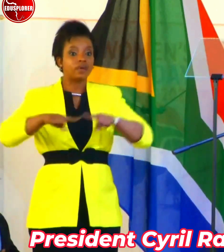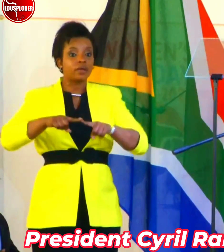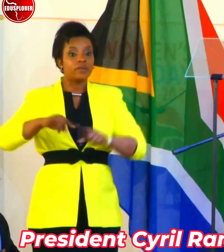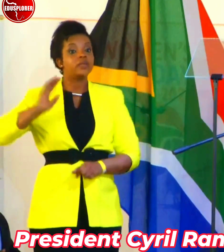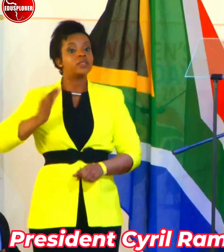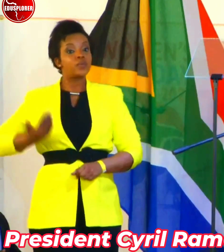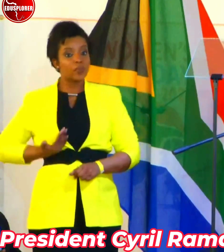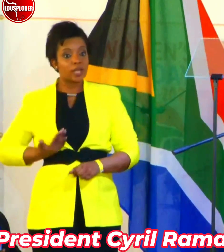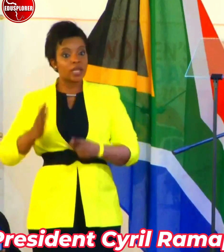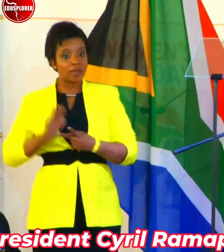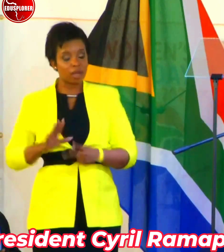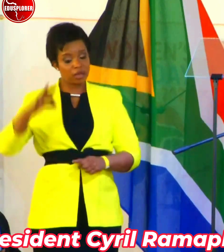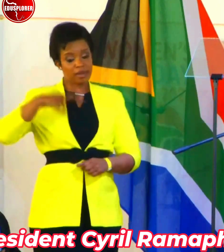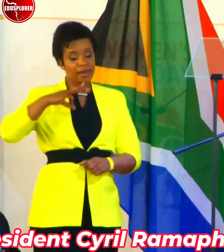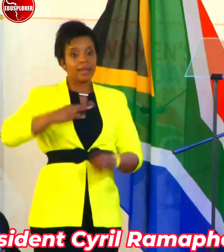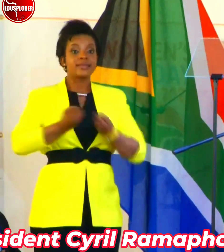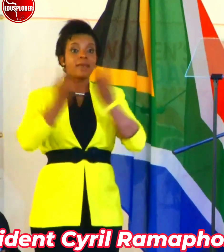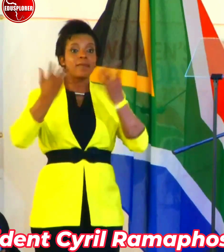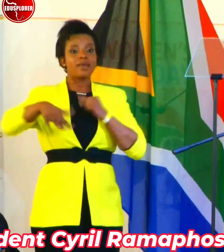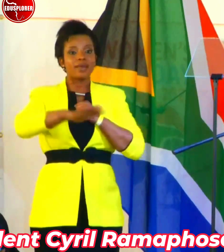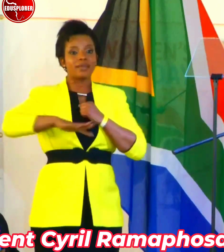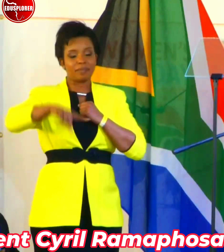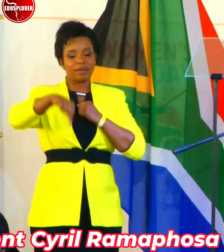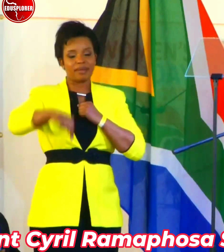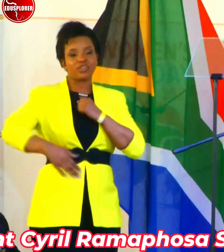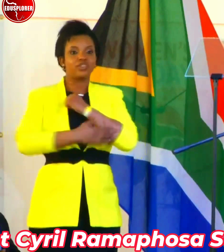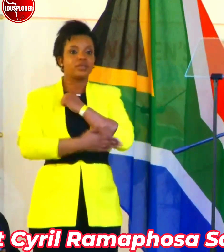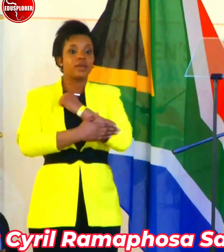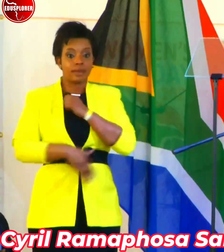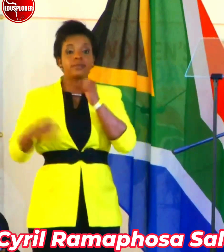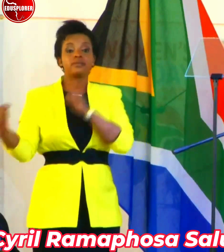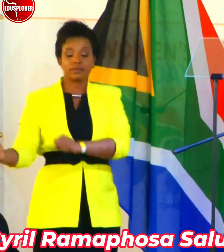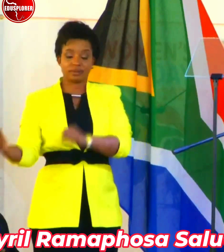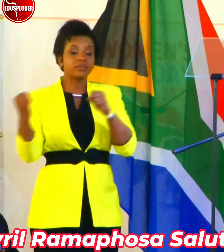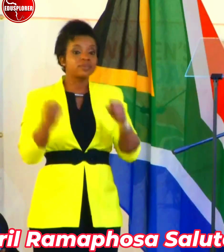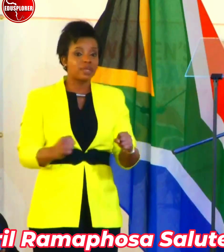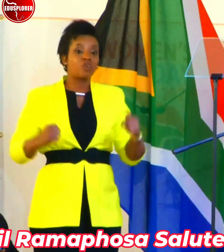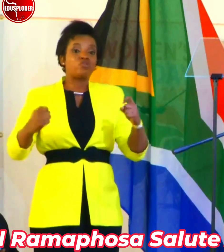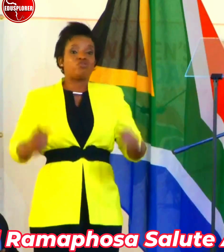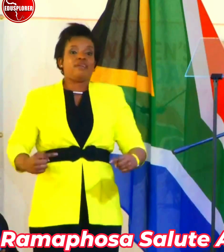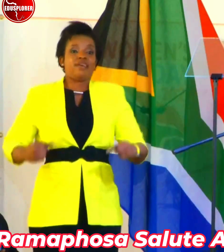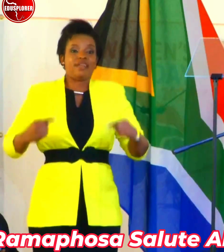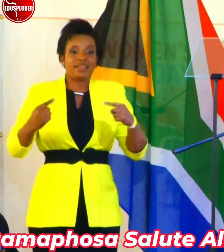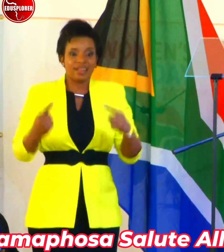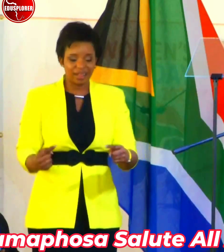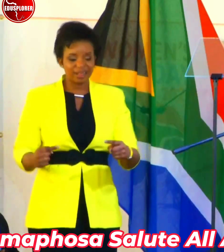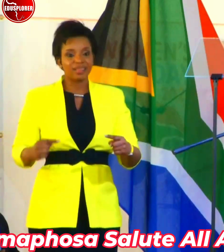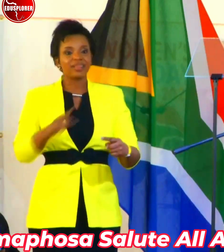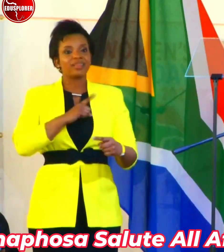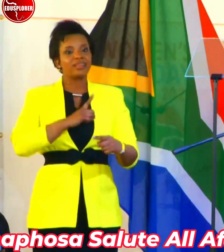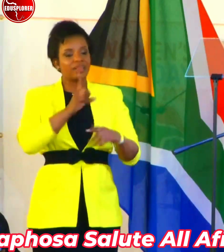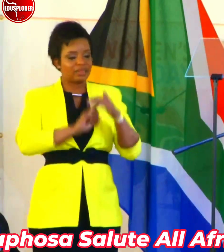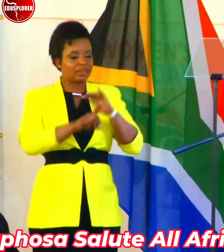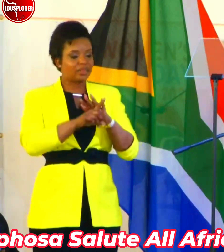and girls in many parts of this country still struggle to access reproductive health